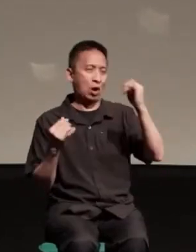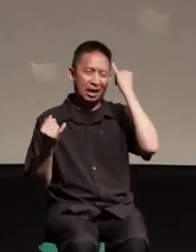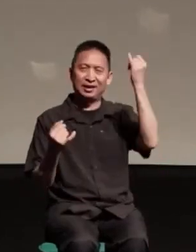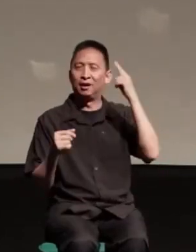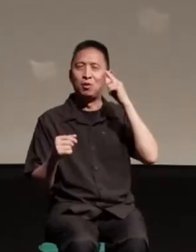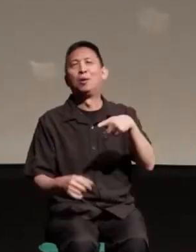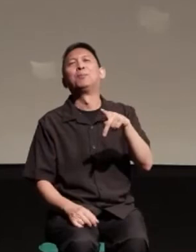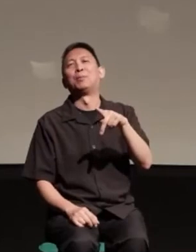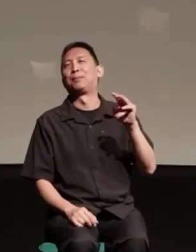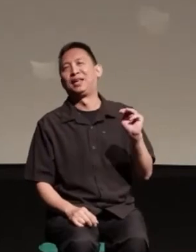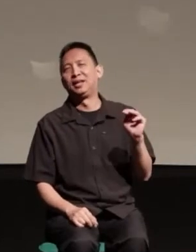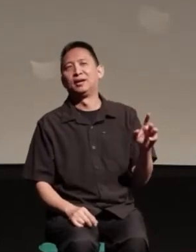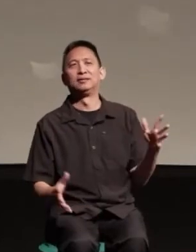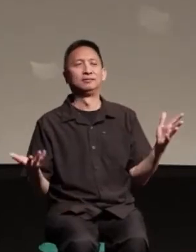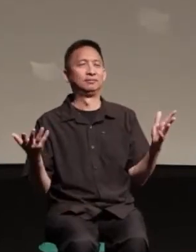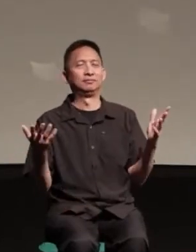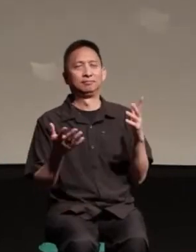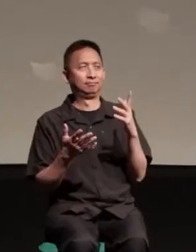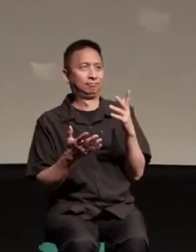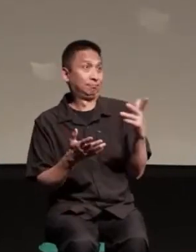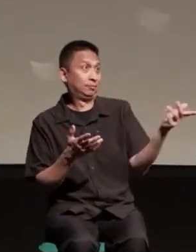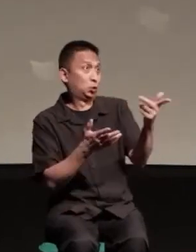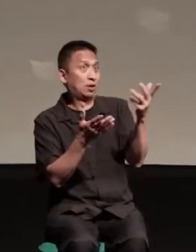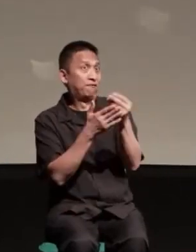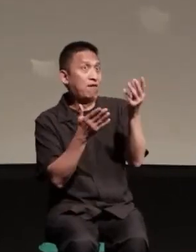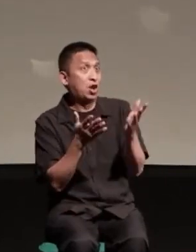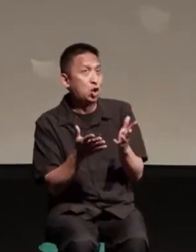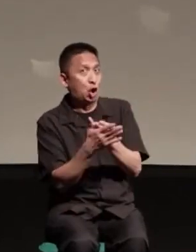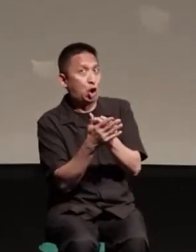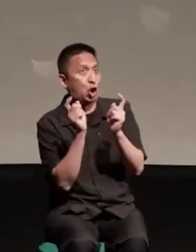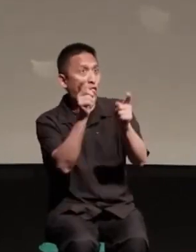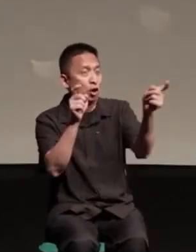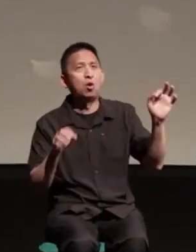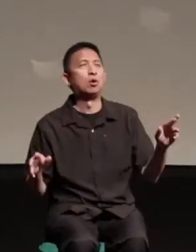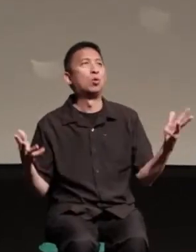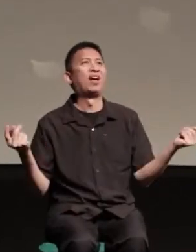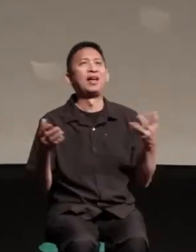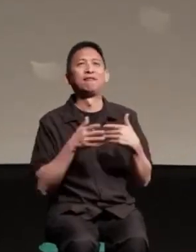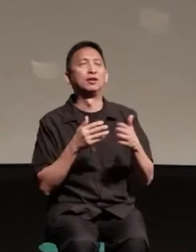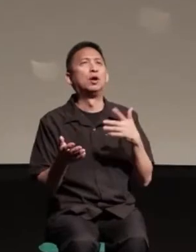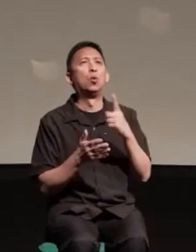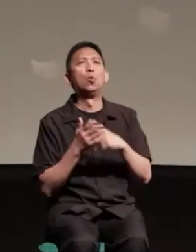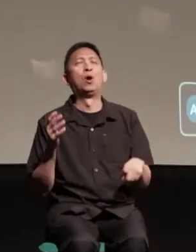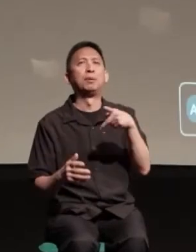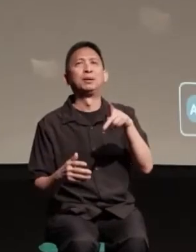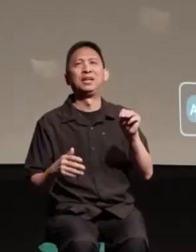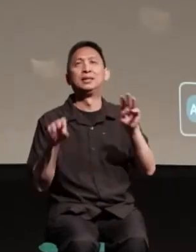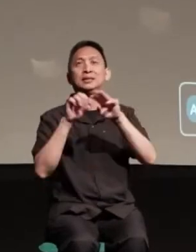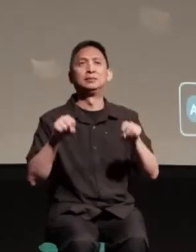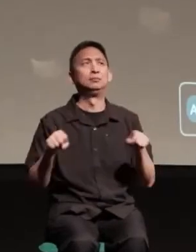a programmer or a funder or whoever you are? What's the public media system that you guys want to